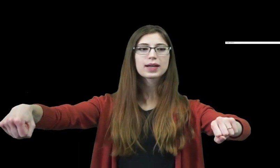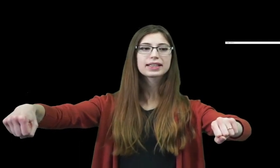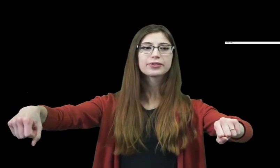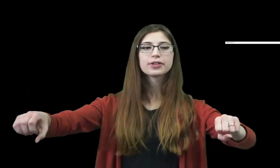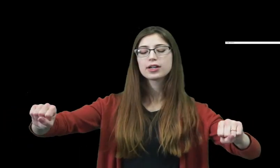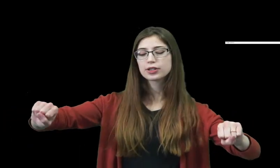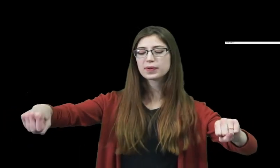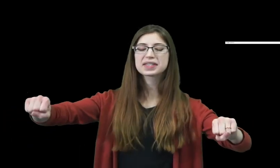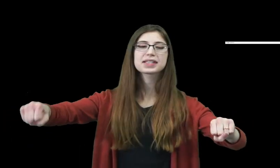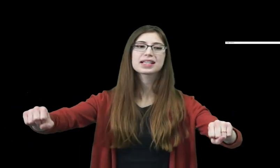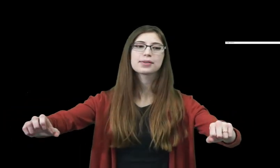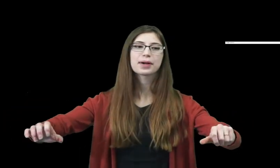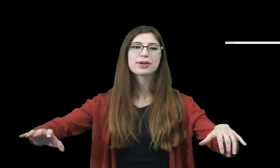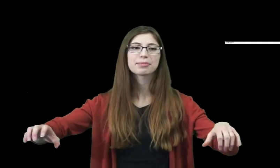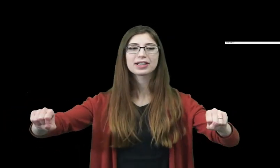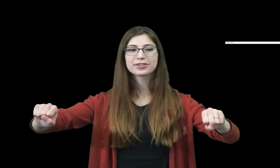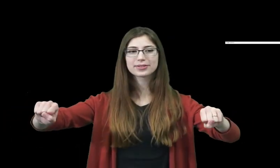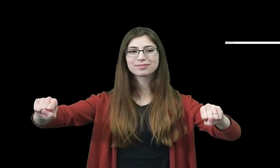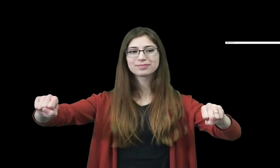little twist as you rev up your engine.